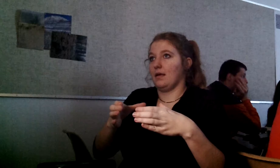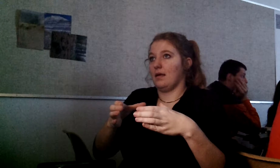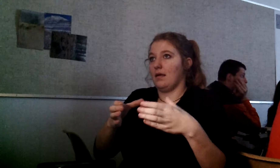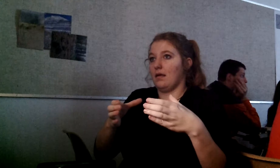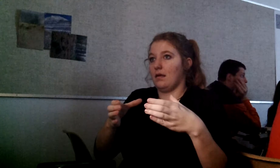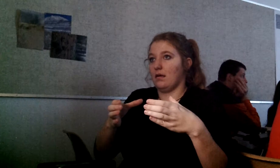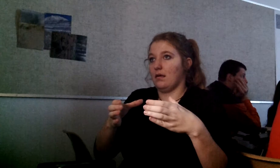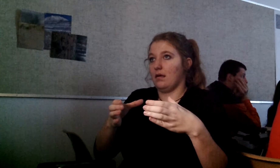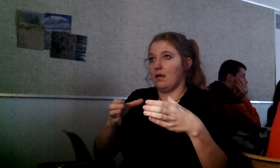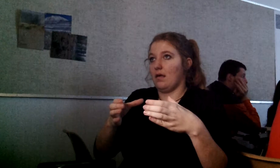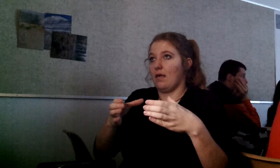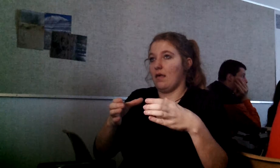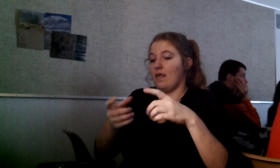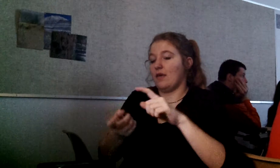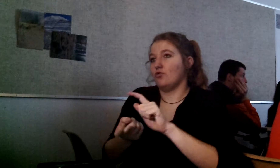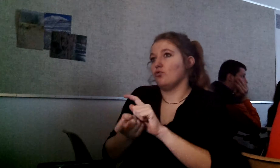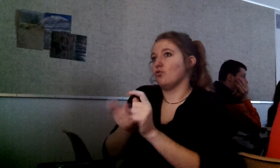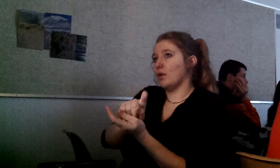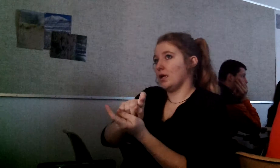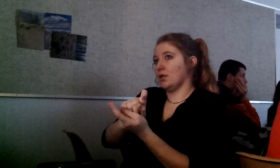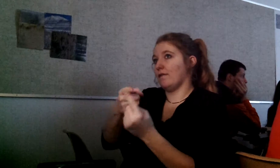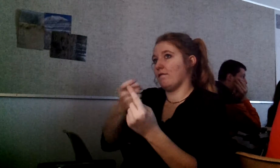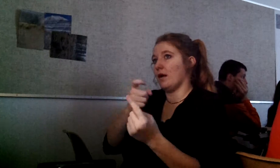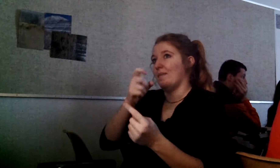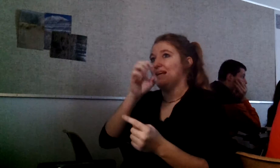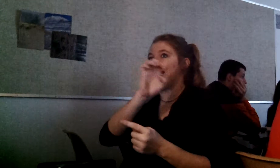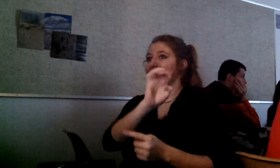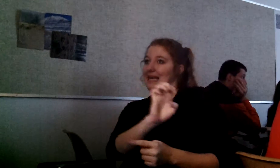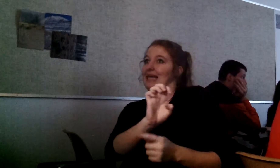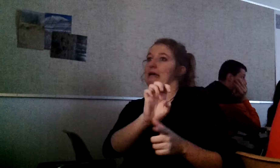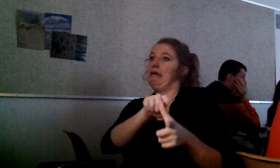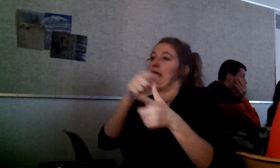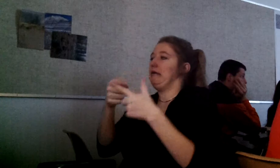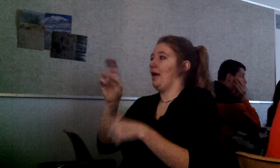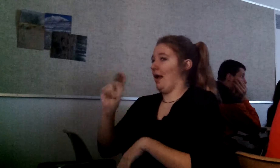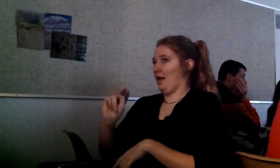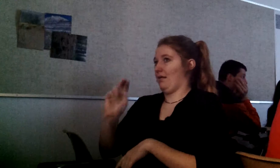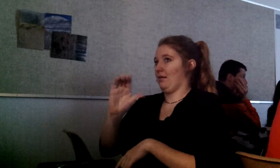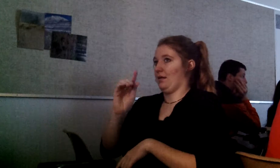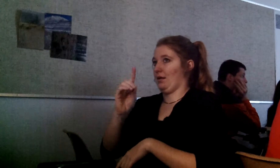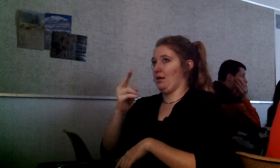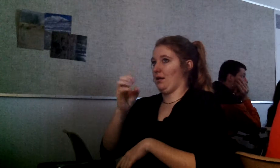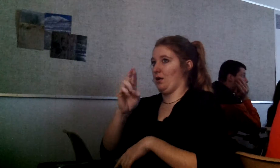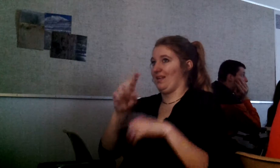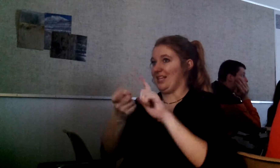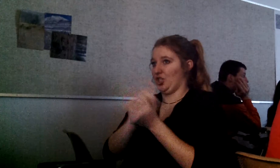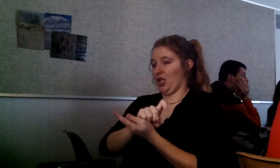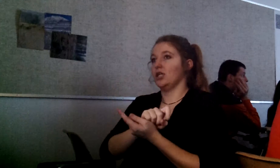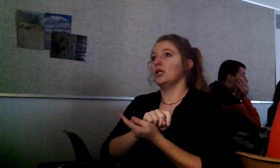from E to N-cadherin, which is specific to neural cells. The process concludes when the